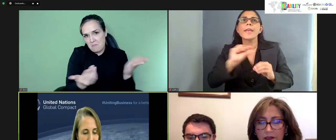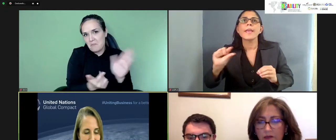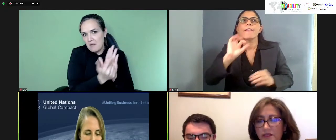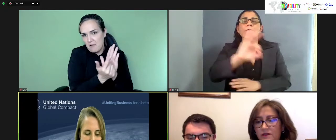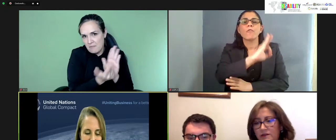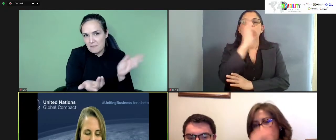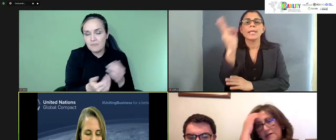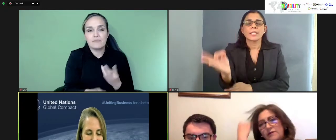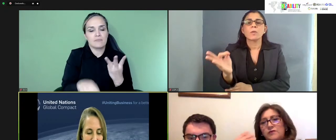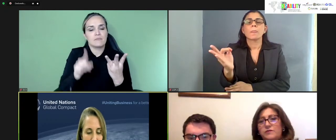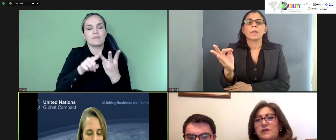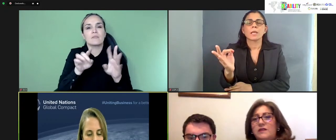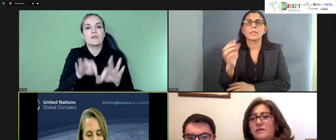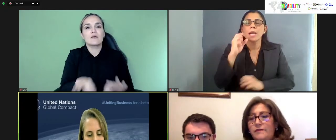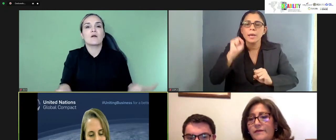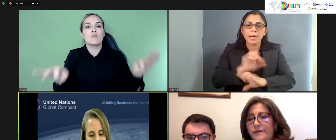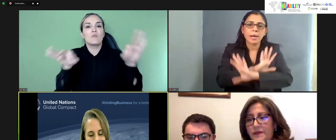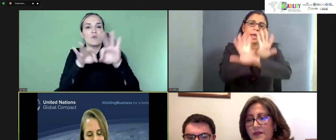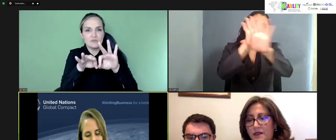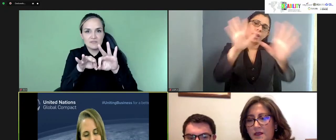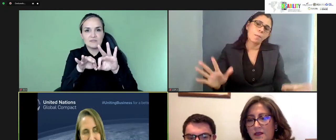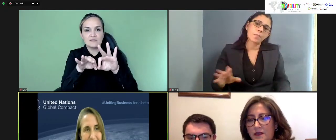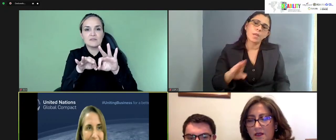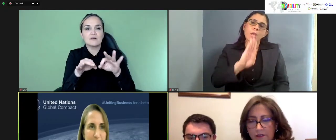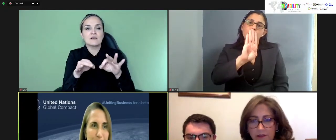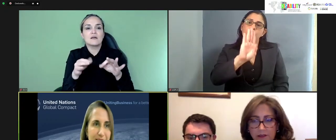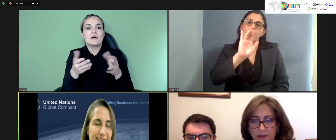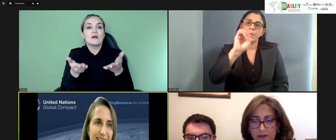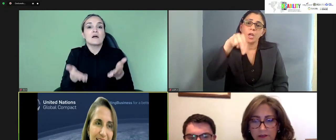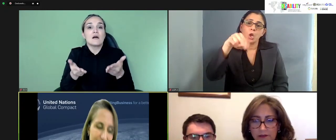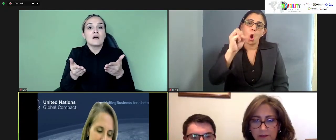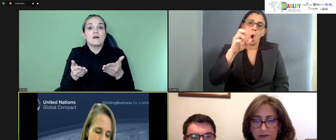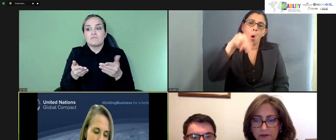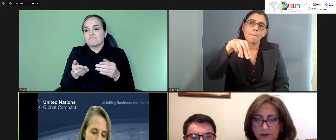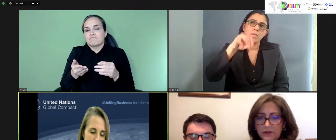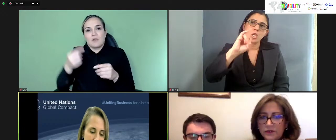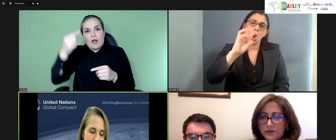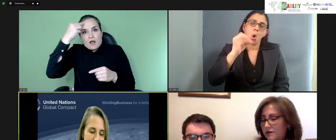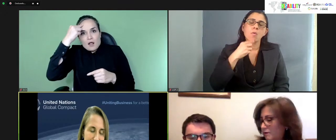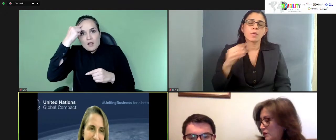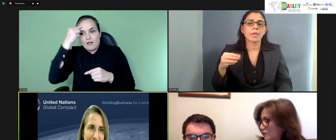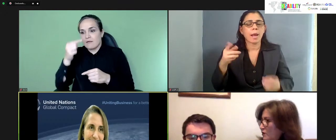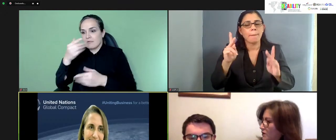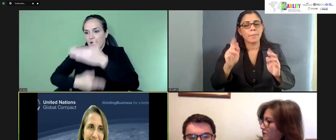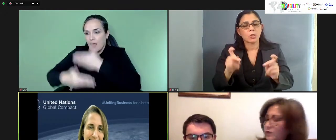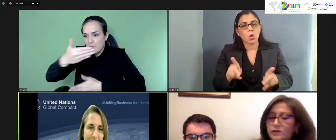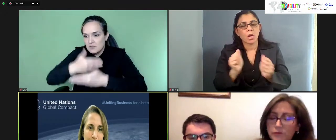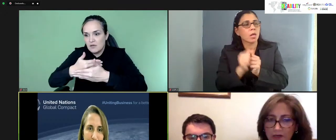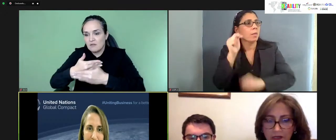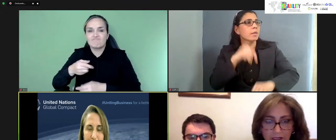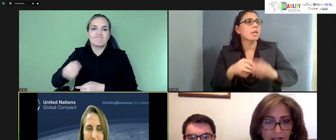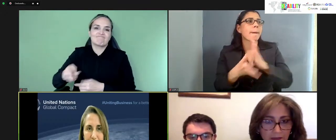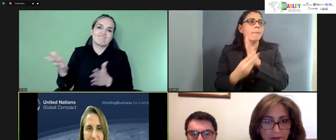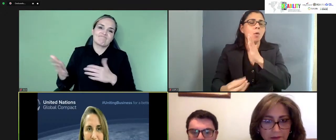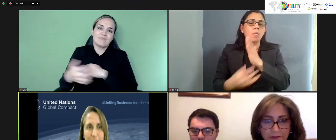disabilities and of course training to live this binomial in between